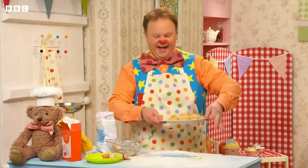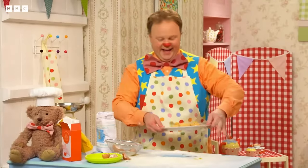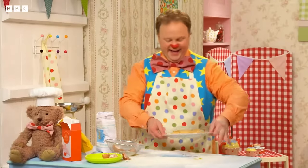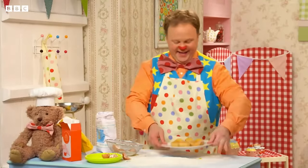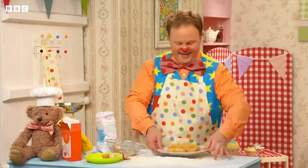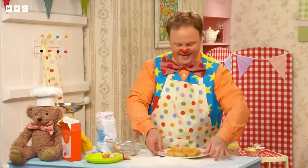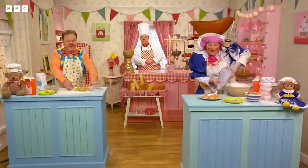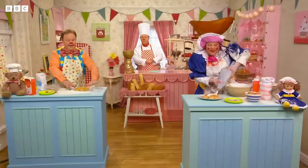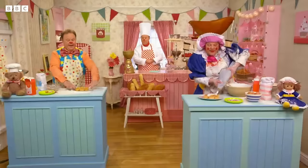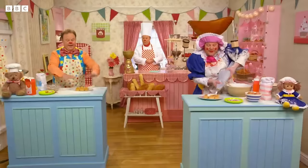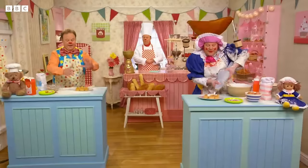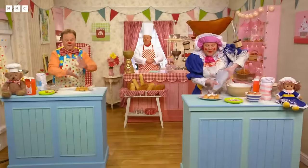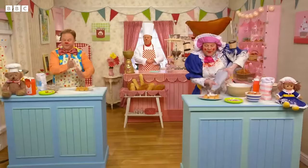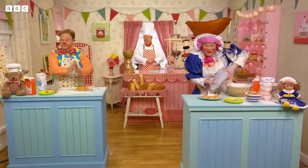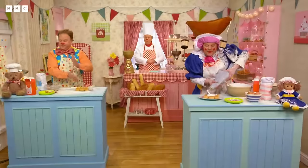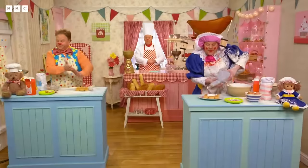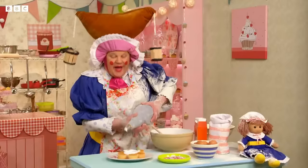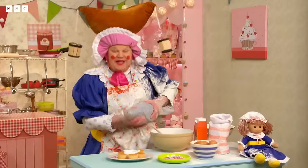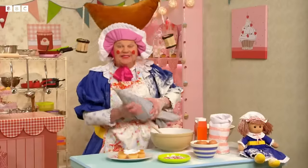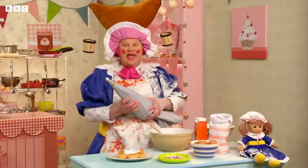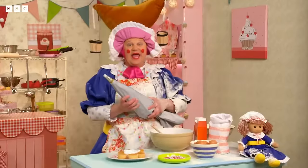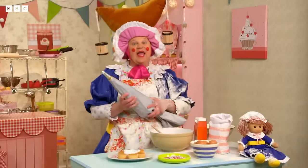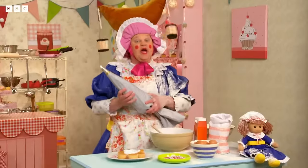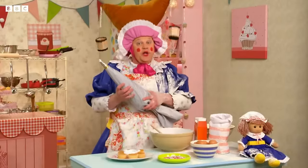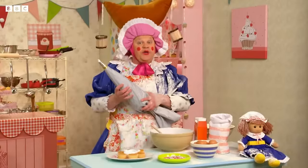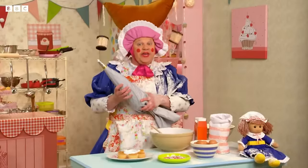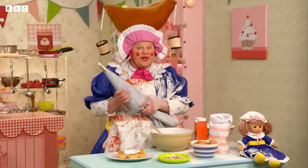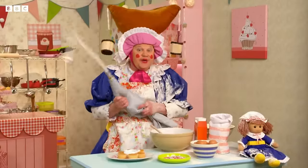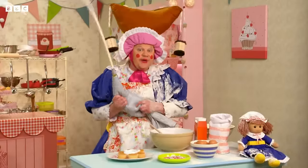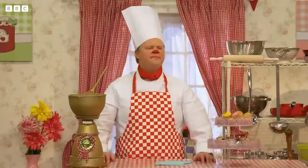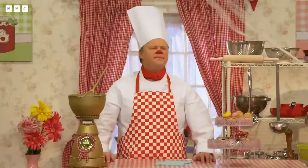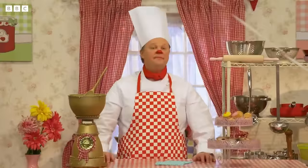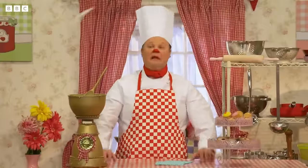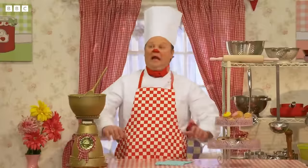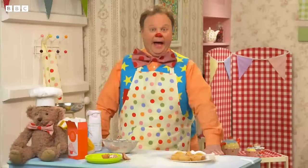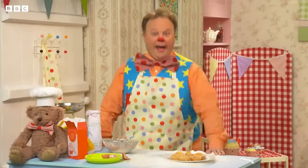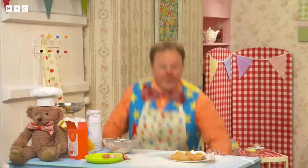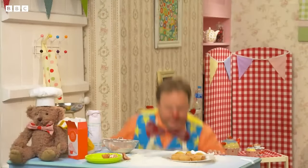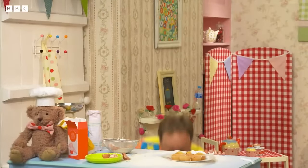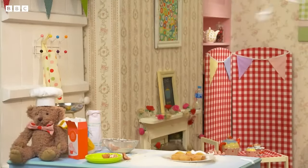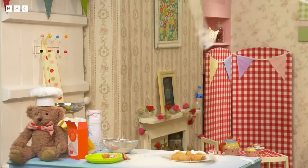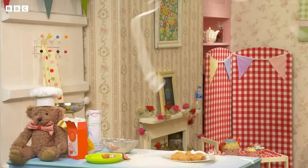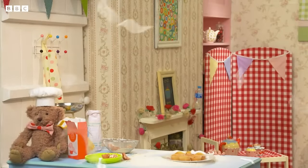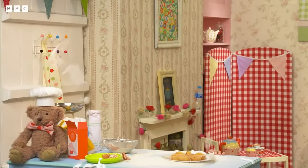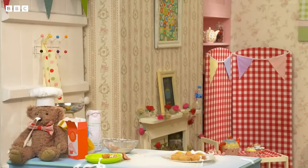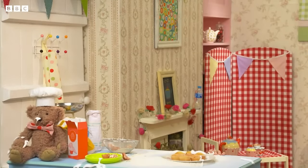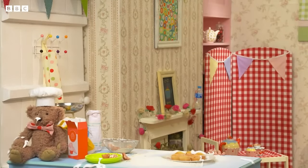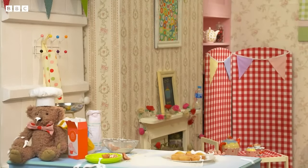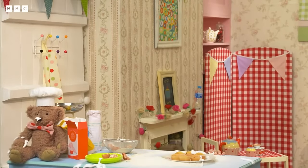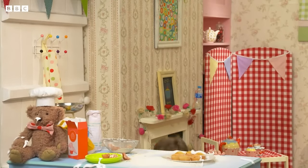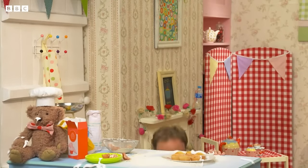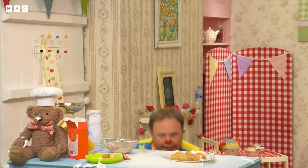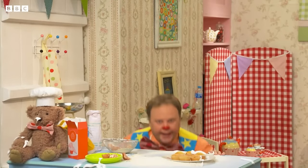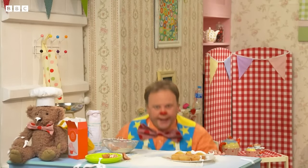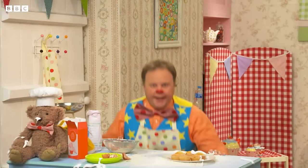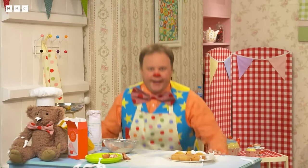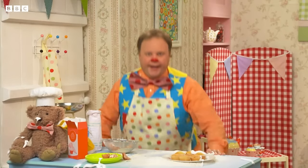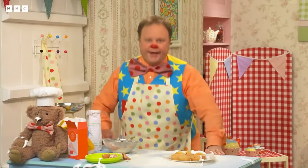Wow! Ooh, I say, looking good. Look out, Mr. Tumble. Oh.